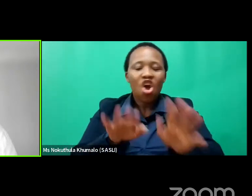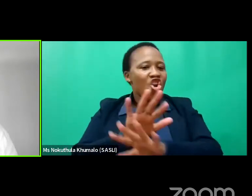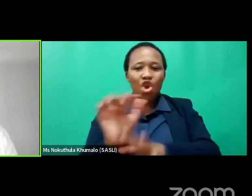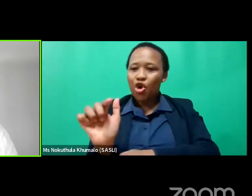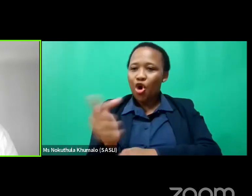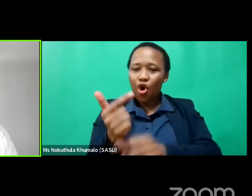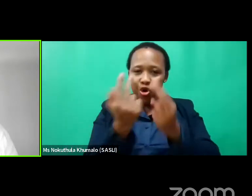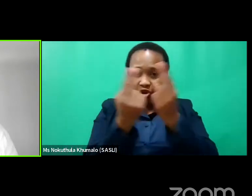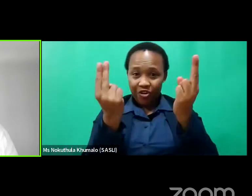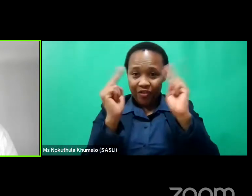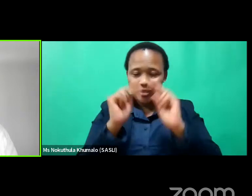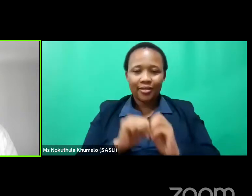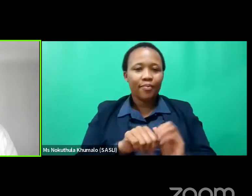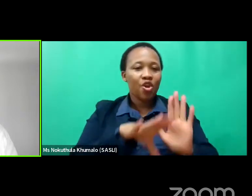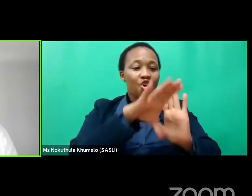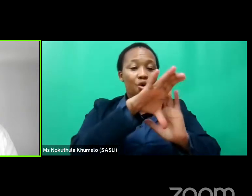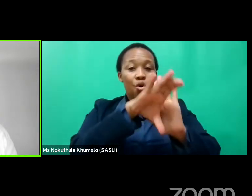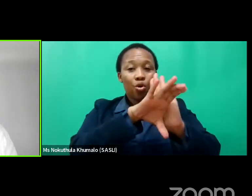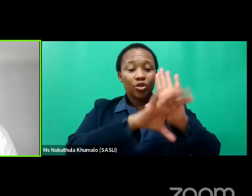have that